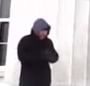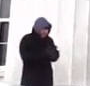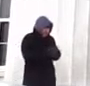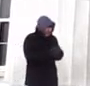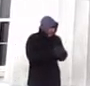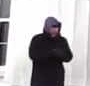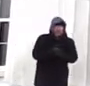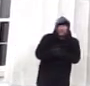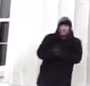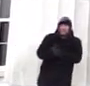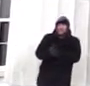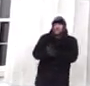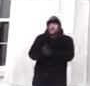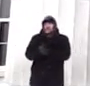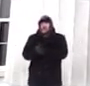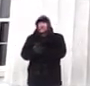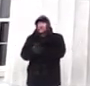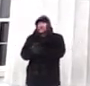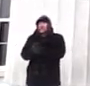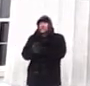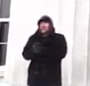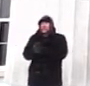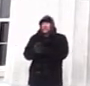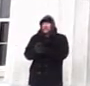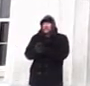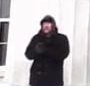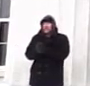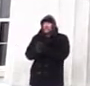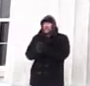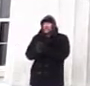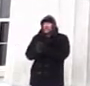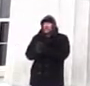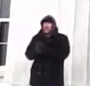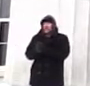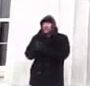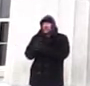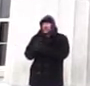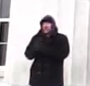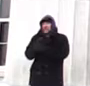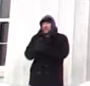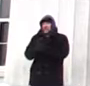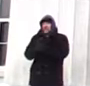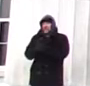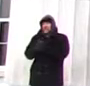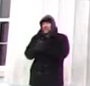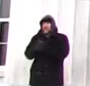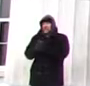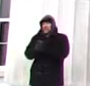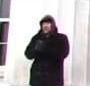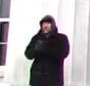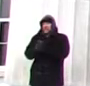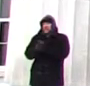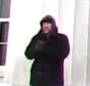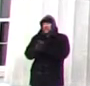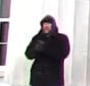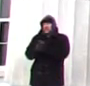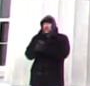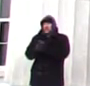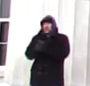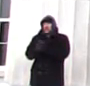when I'm a lobbyist, so, but I get to call my job a liaison. I won't be